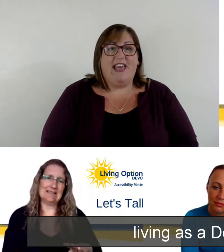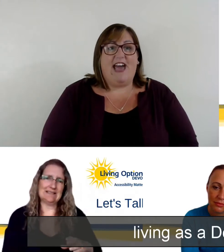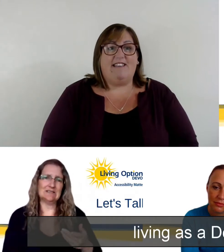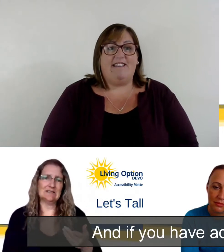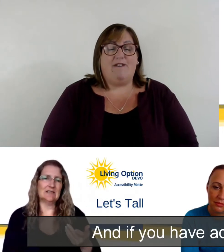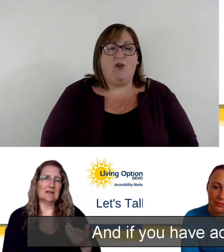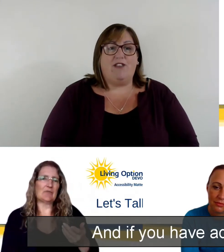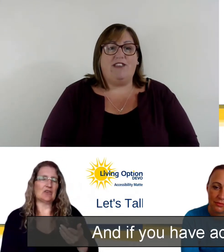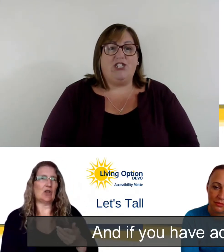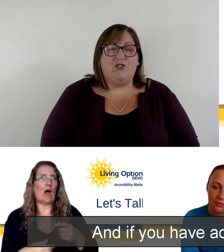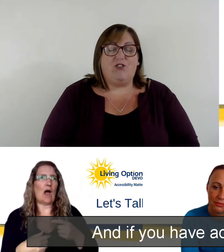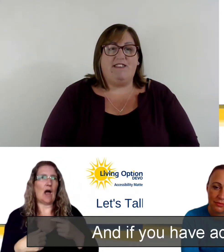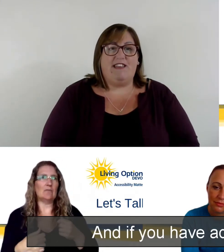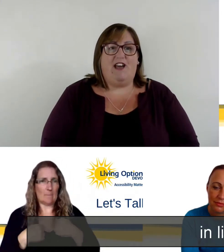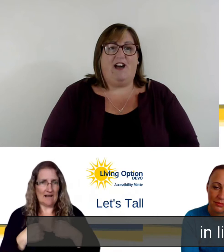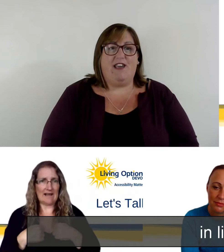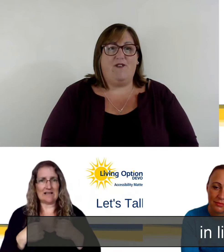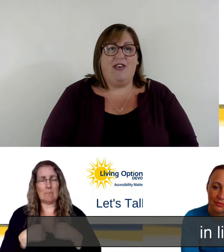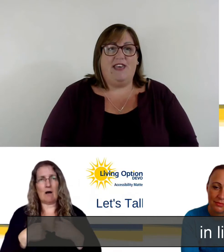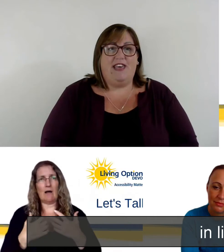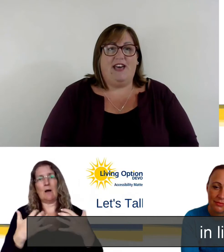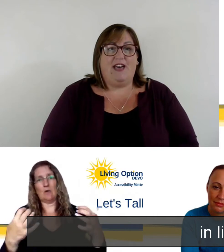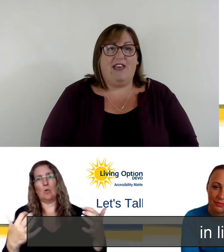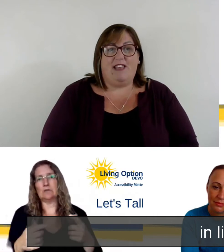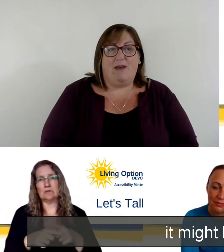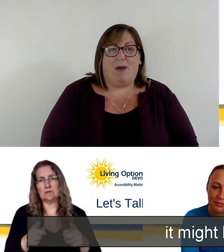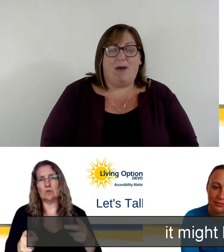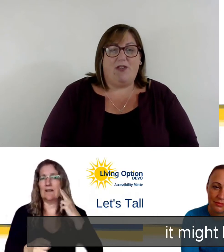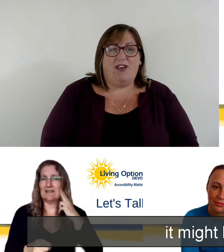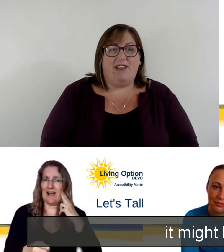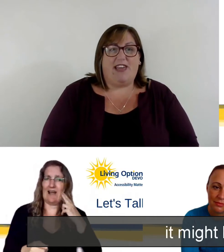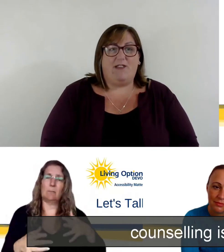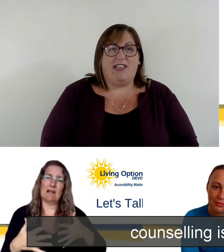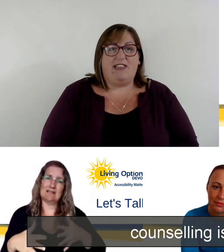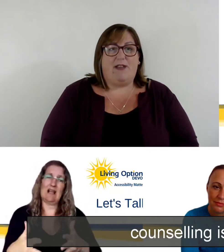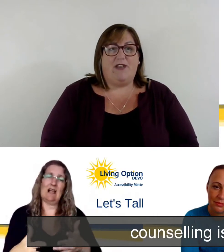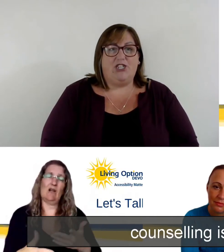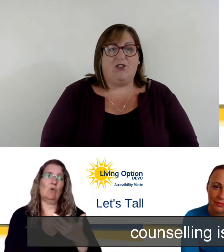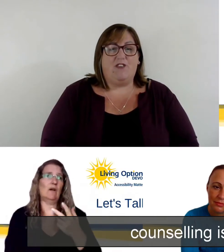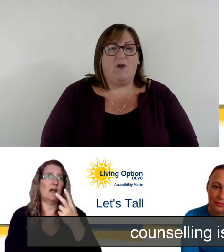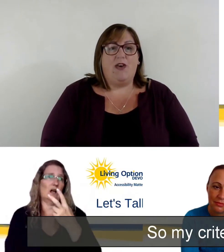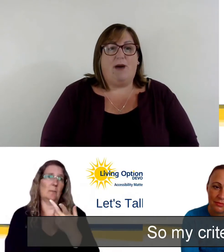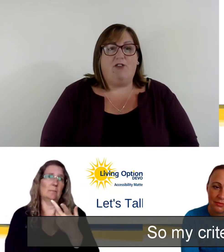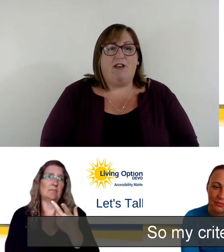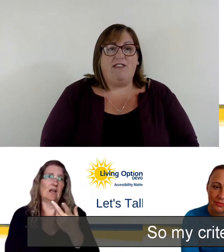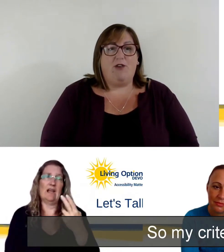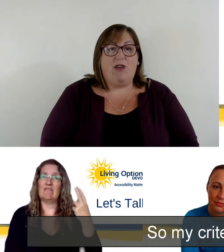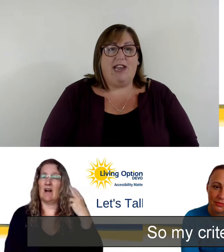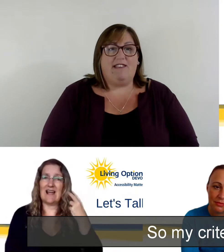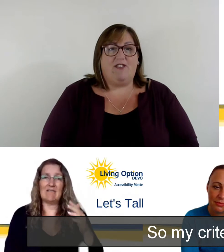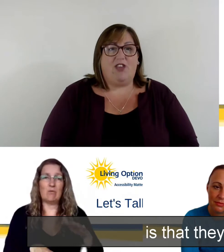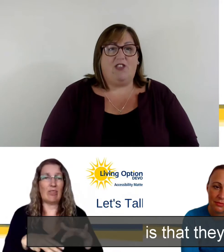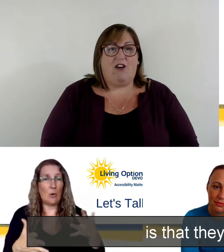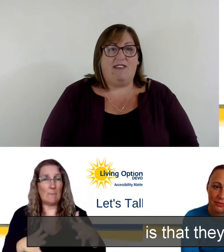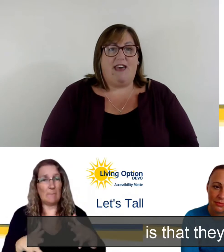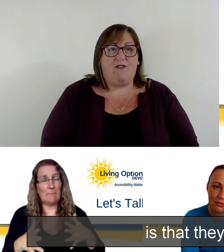person, and if you have additional stresses in life, it might be that counselling is beneficial. So my criteria